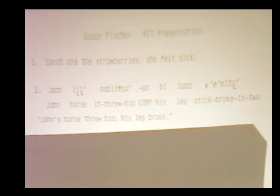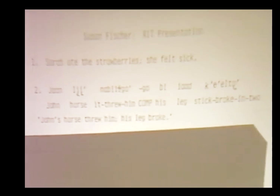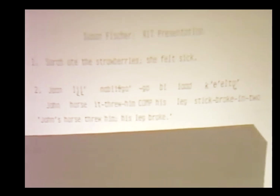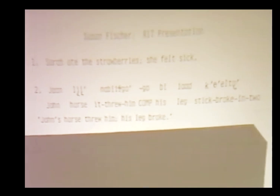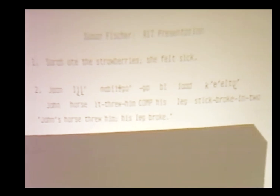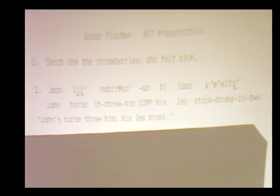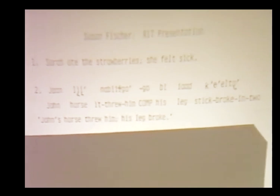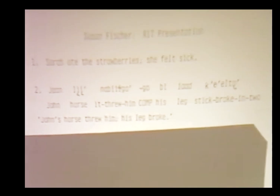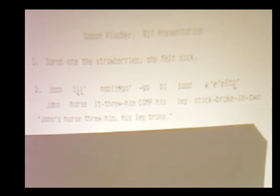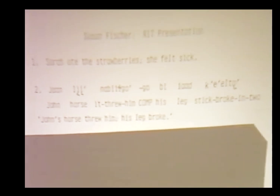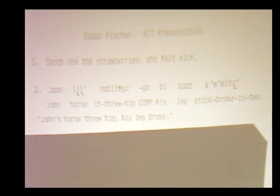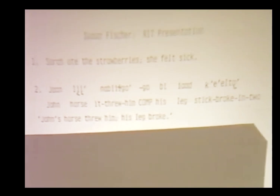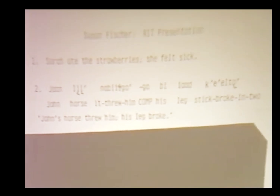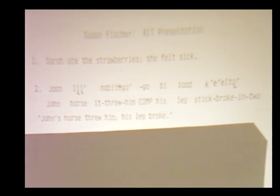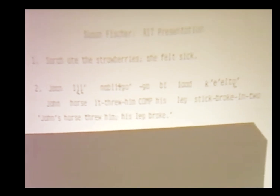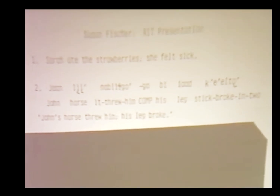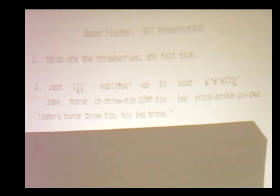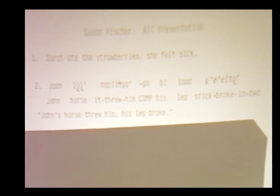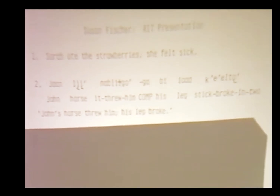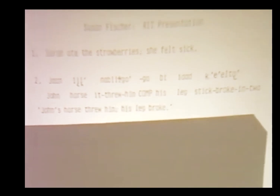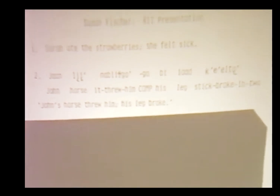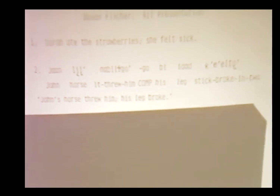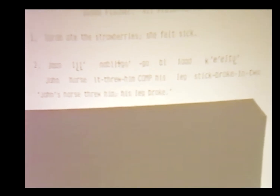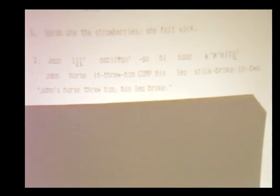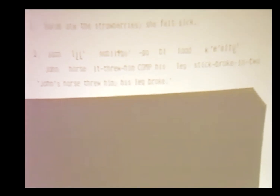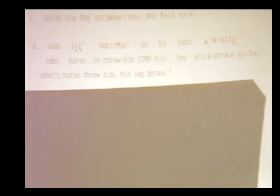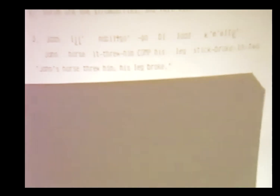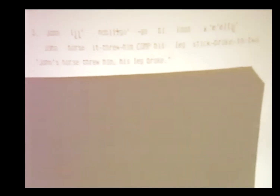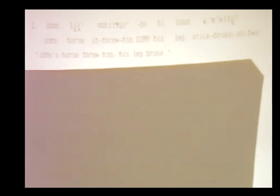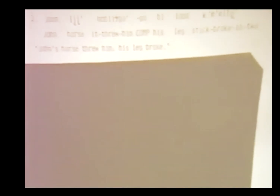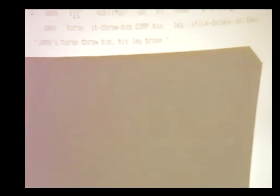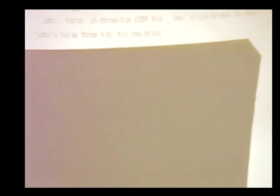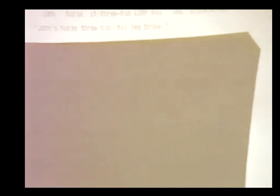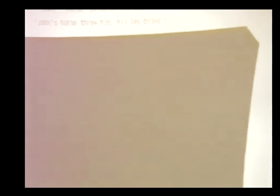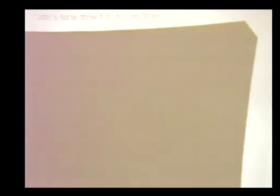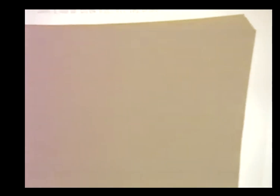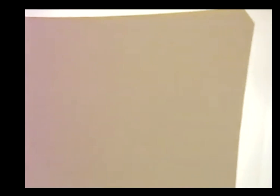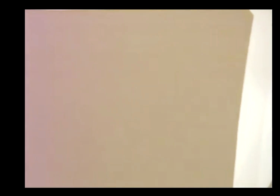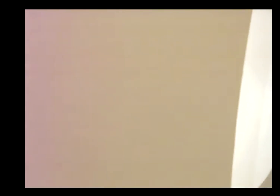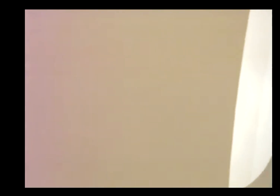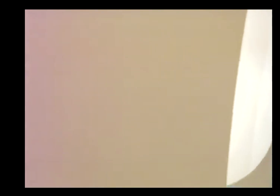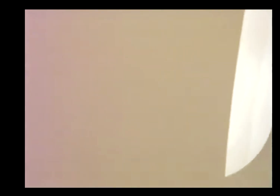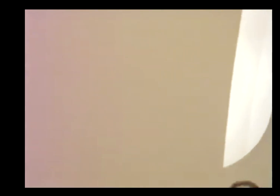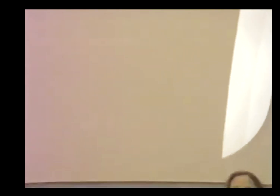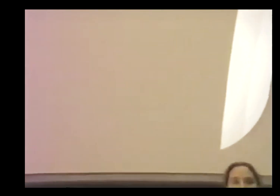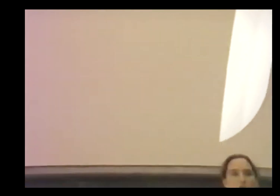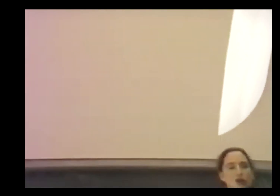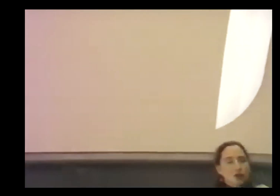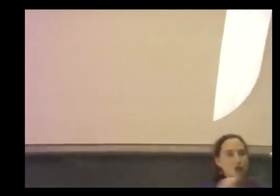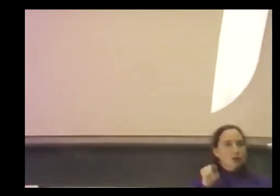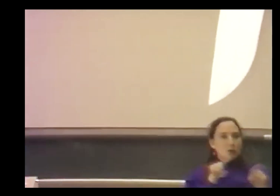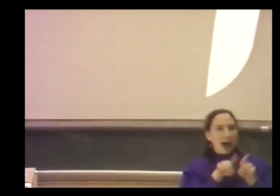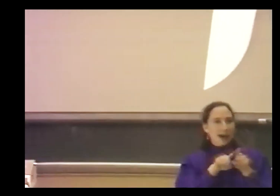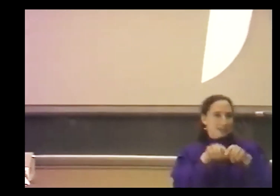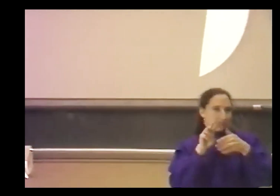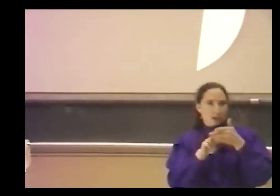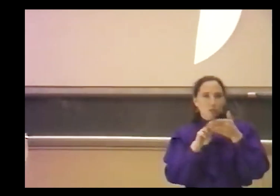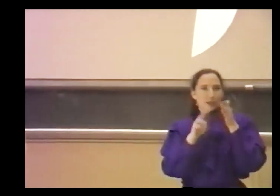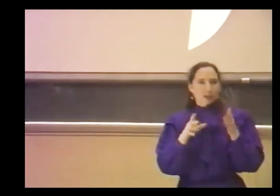Ready? Okay, so in the first sentence, you as a